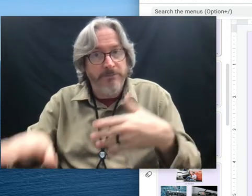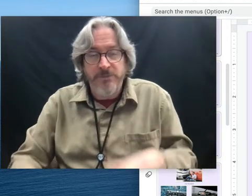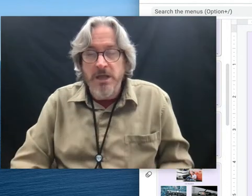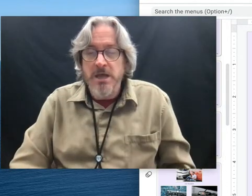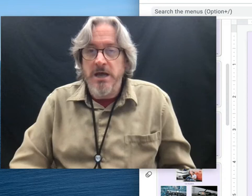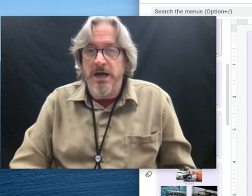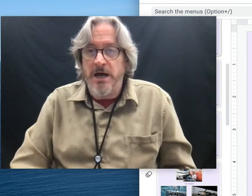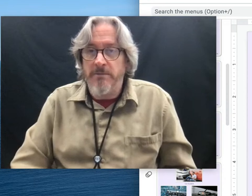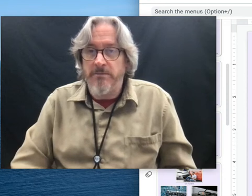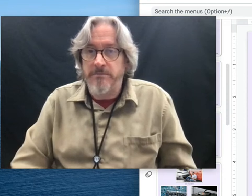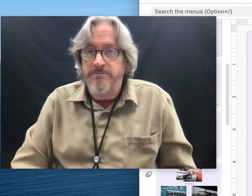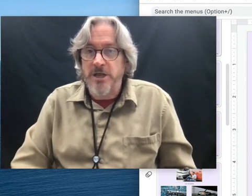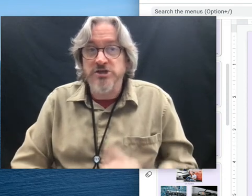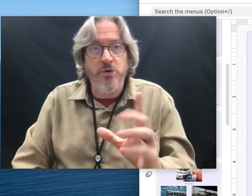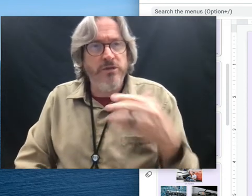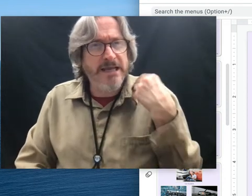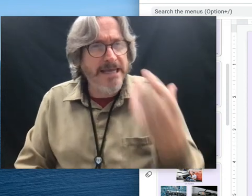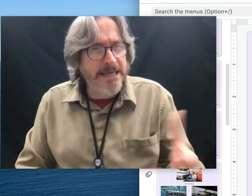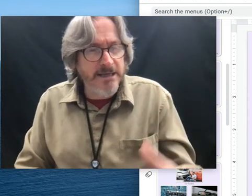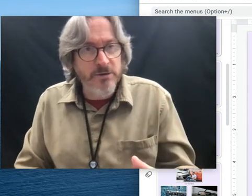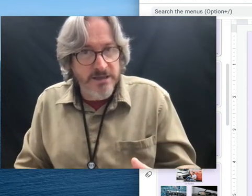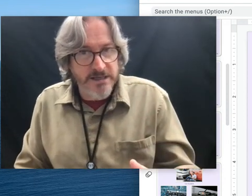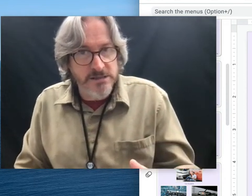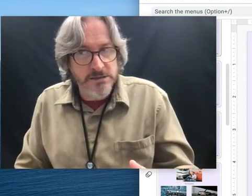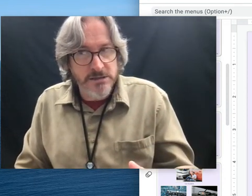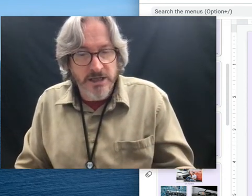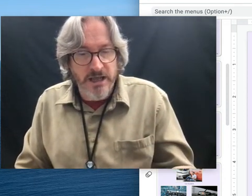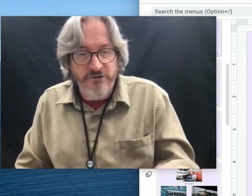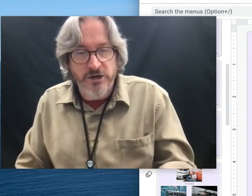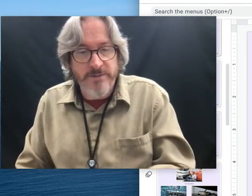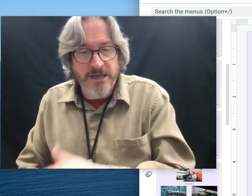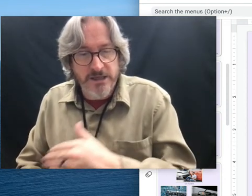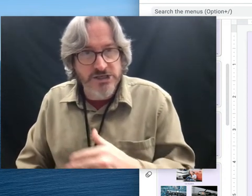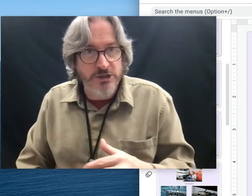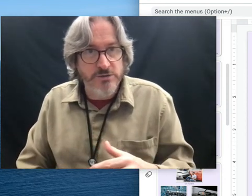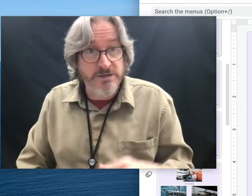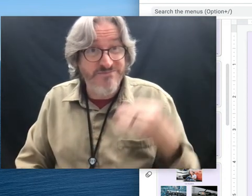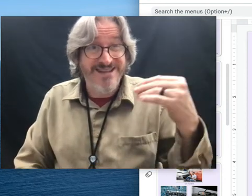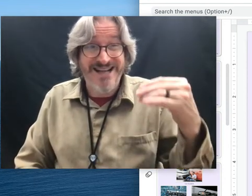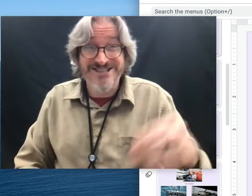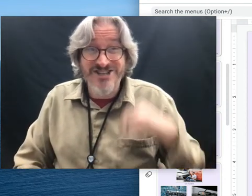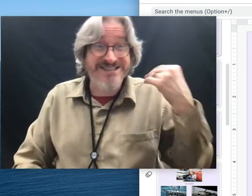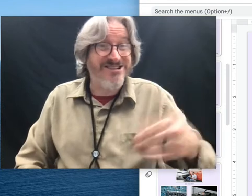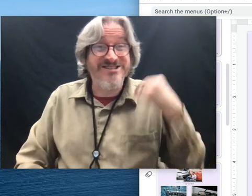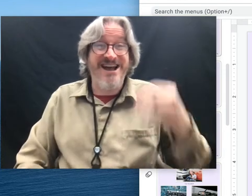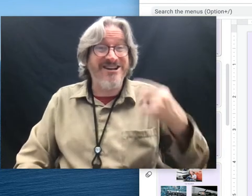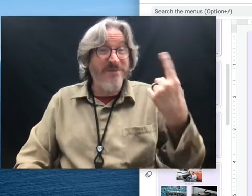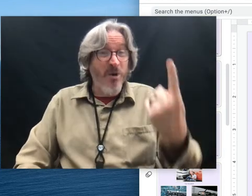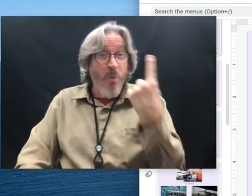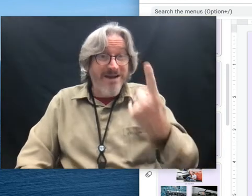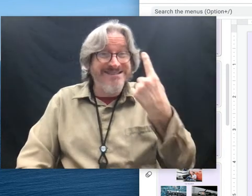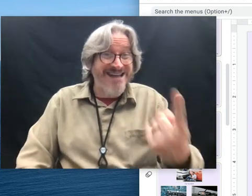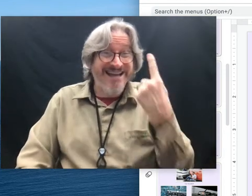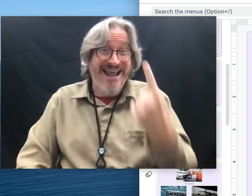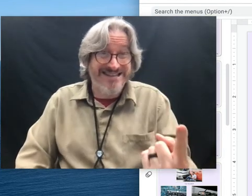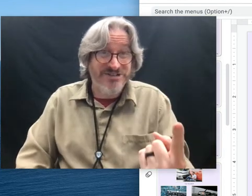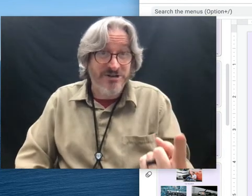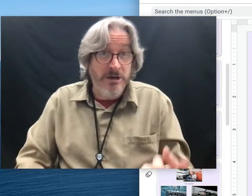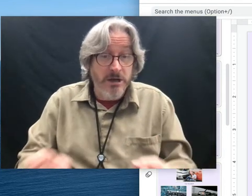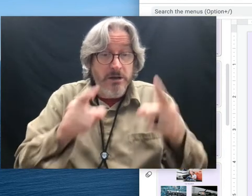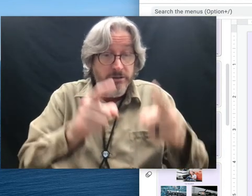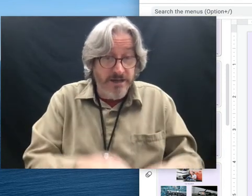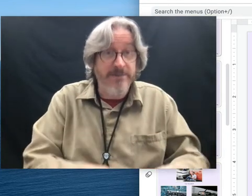walk. So the key thing with these, if you're going to make an excuse, chances are it's not going to be a one sign